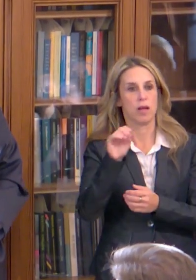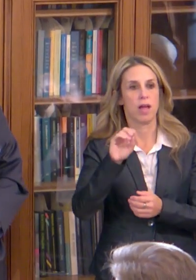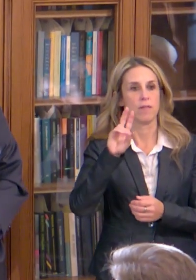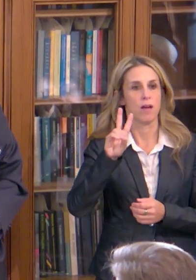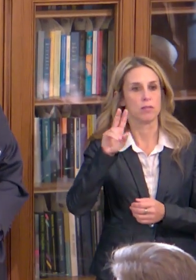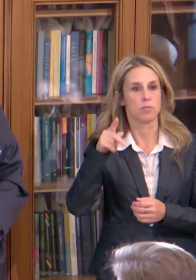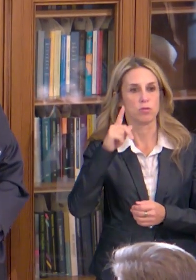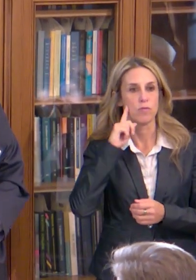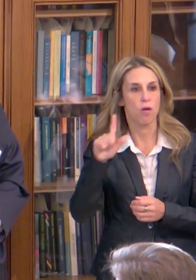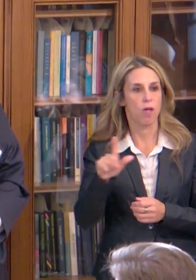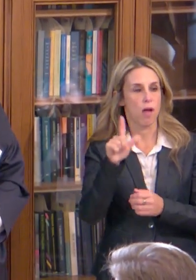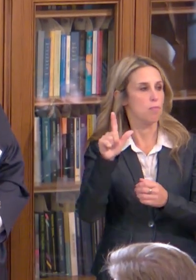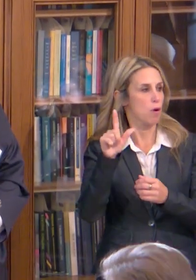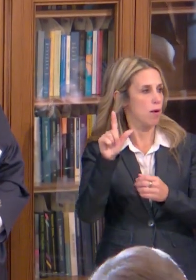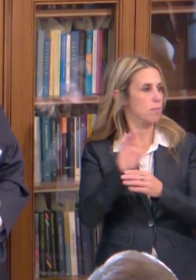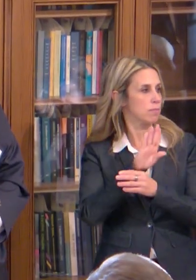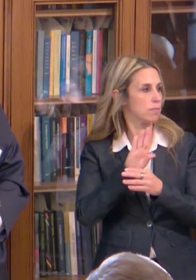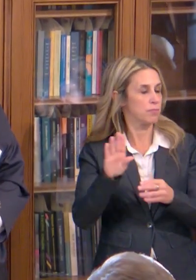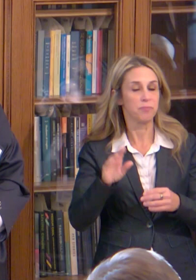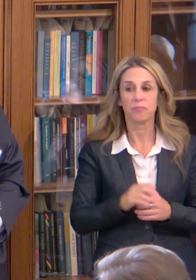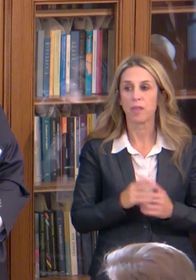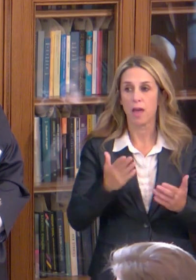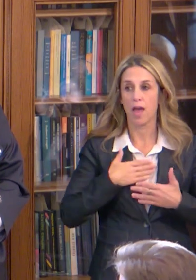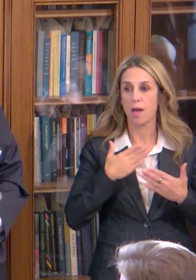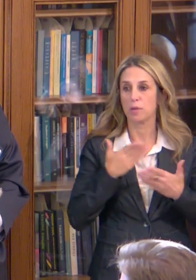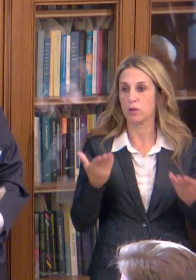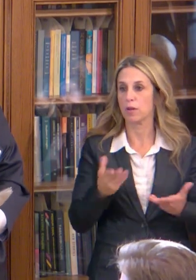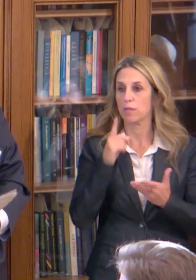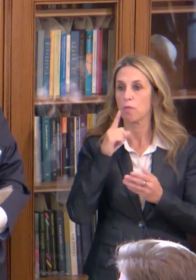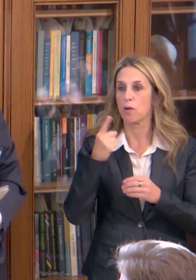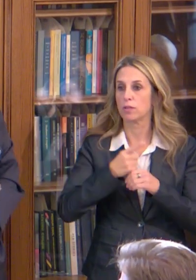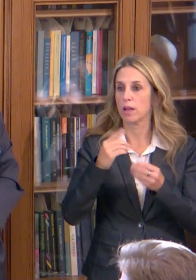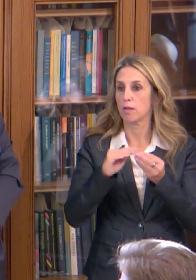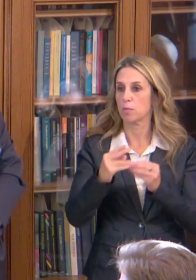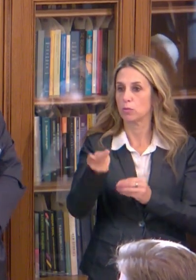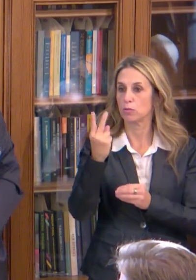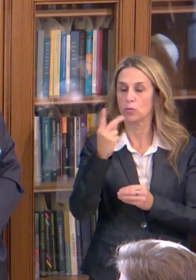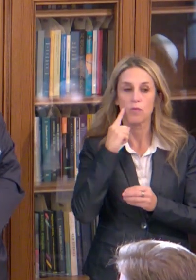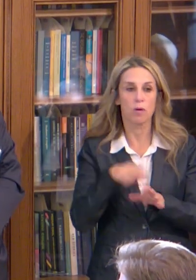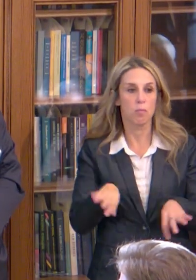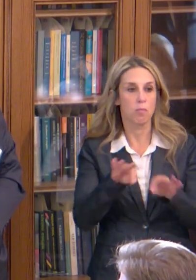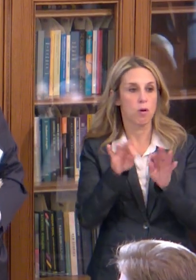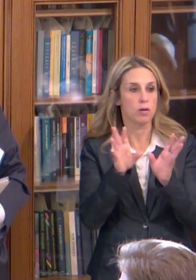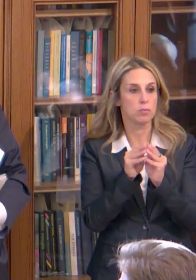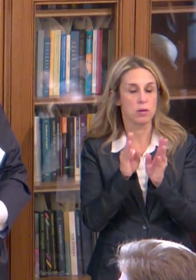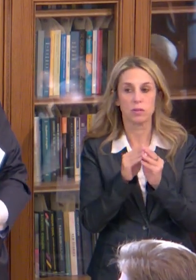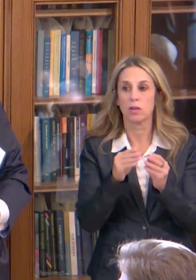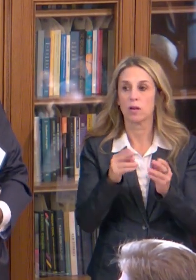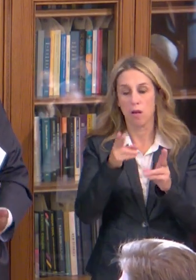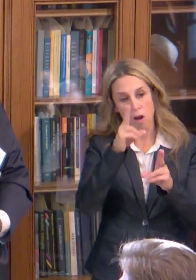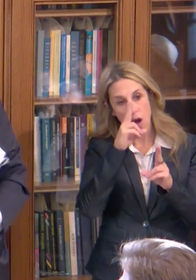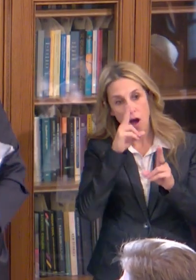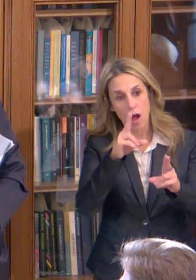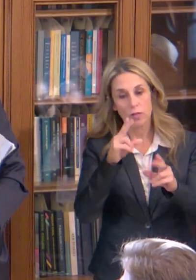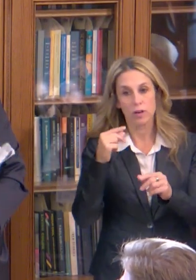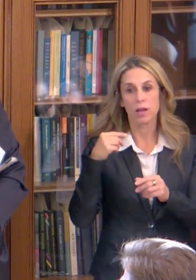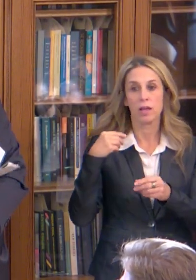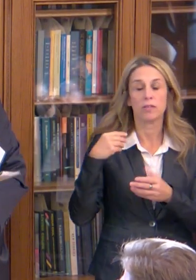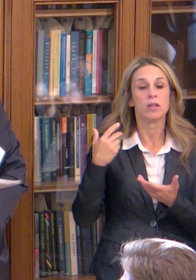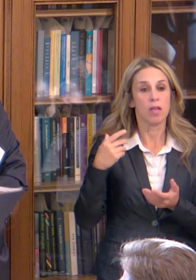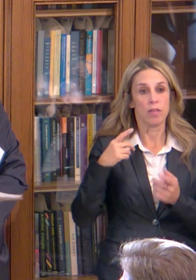Library Affairs I'm very glad you're here for day two of this very important supposing honoring the legacy of Dr John